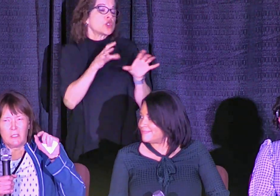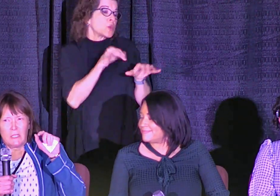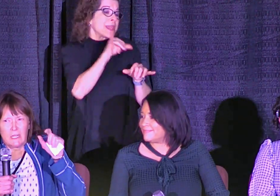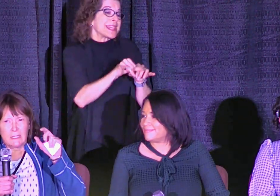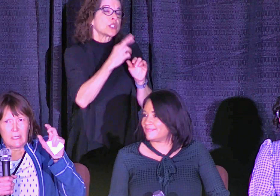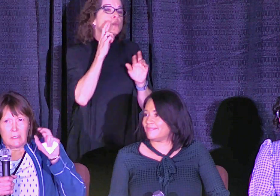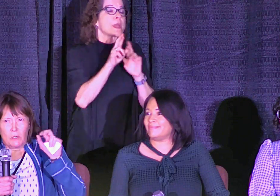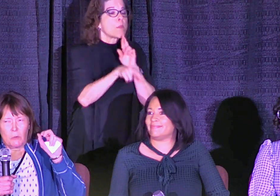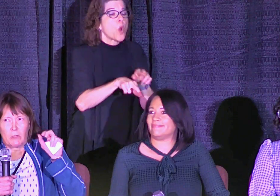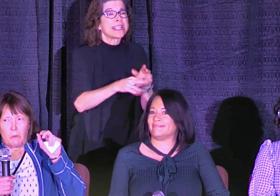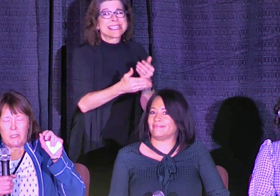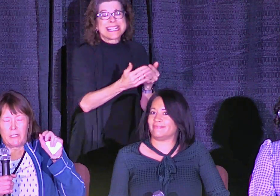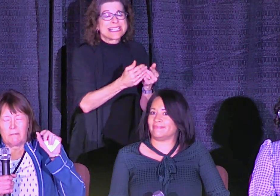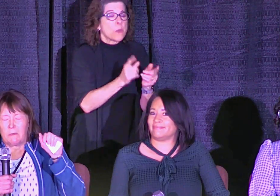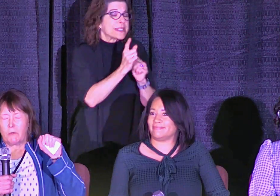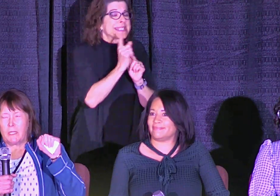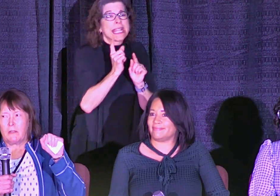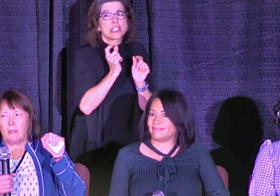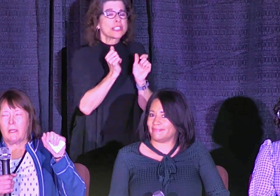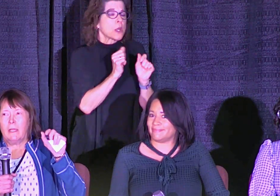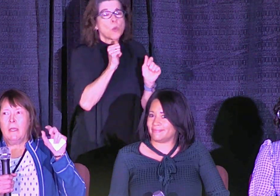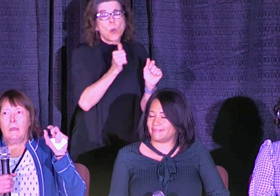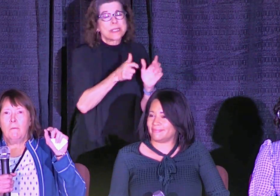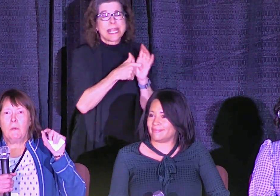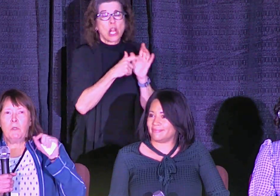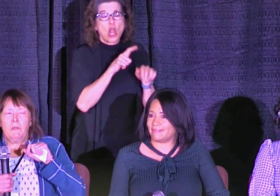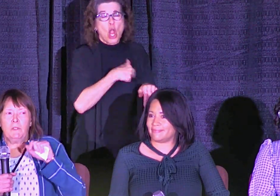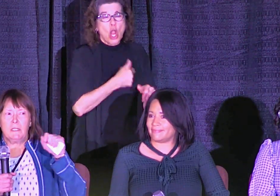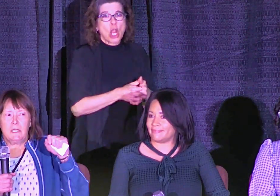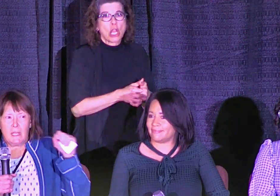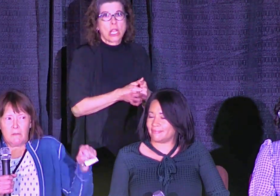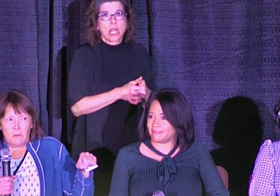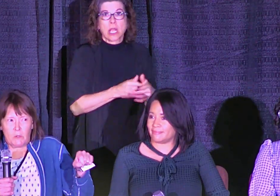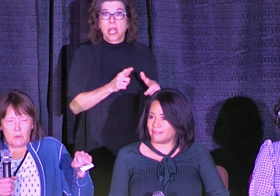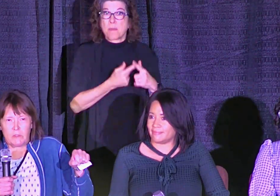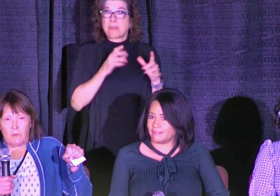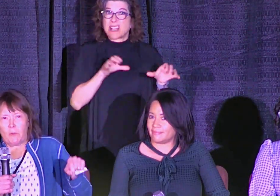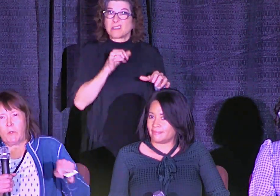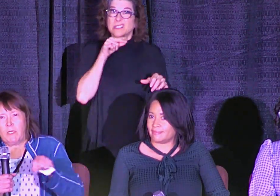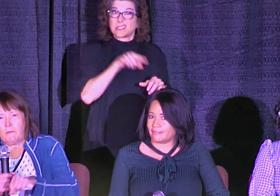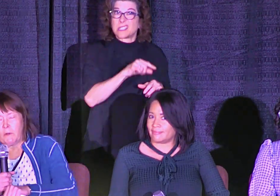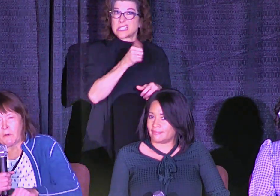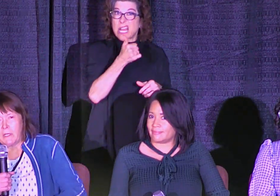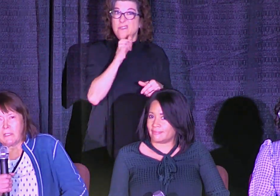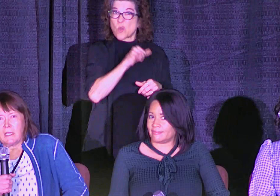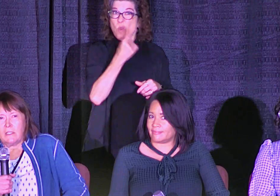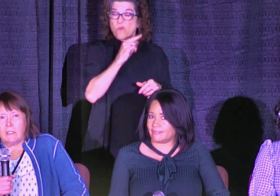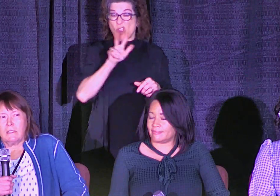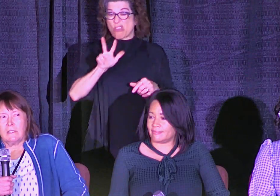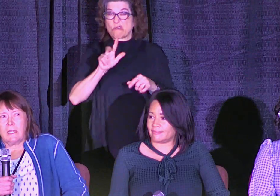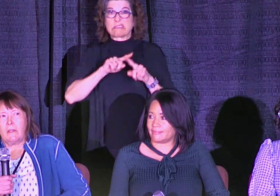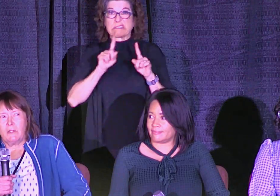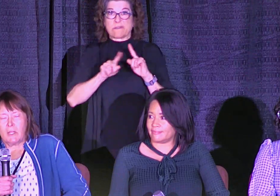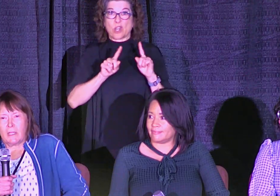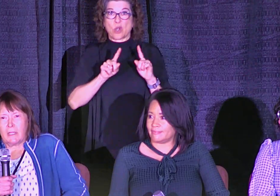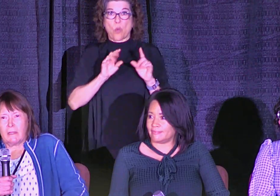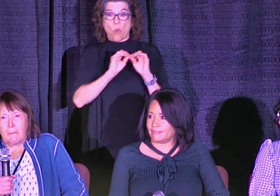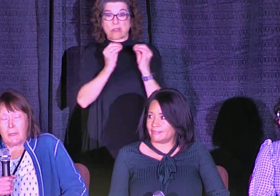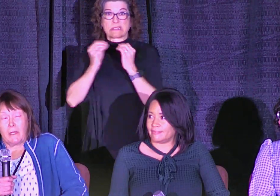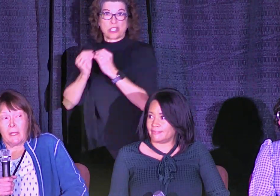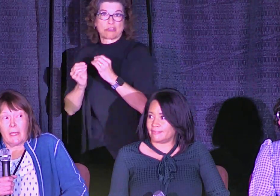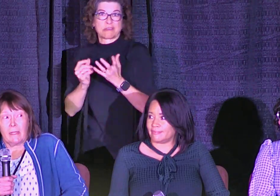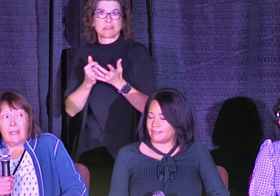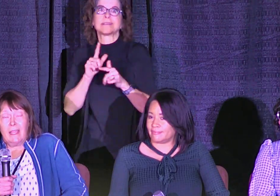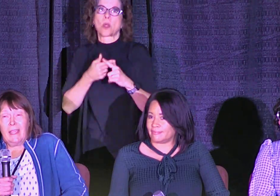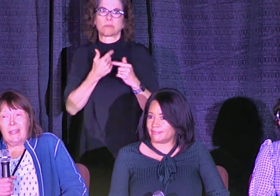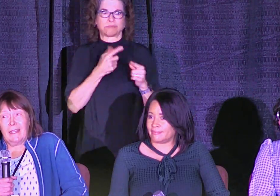easy. It'll just take a second. Don't worry, it won't take long. But when you've done 10 of those for 3 different organizations, now you're talking